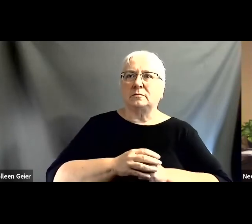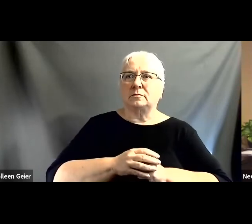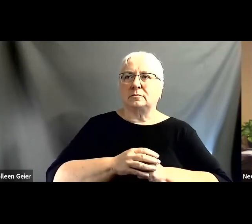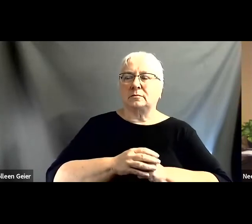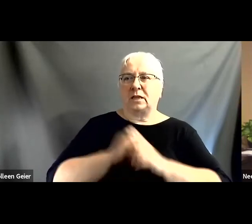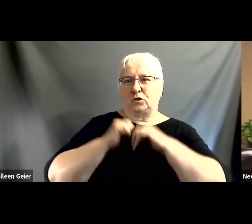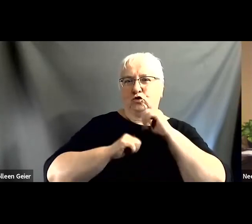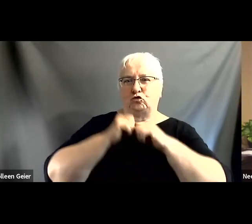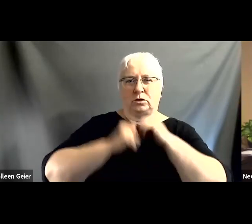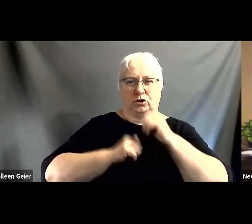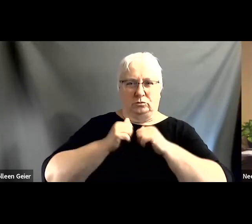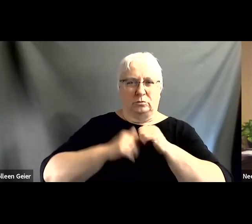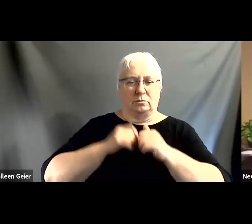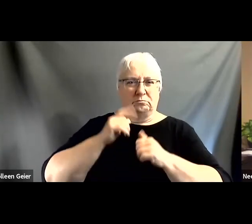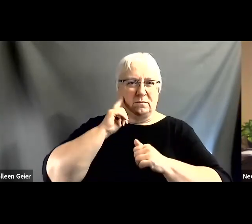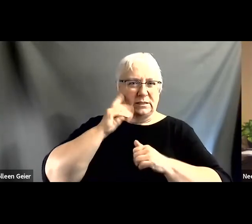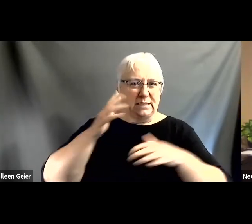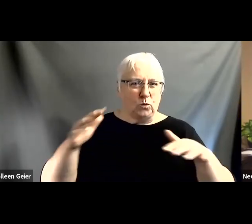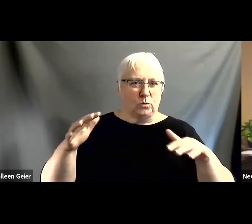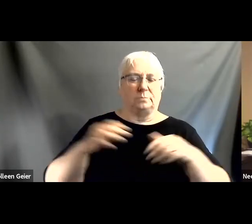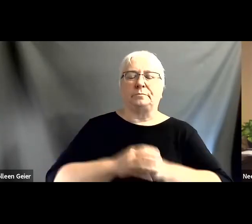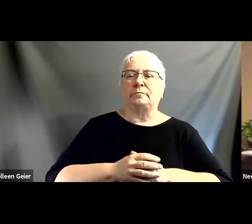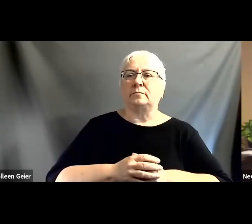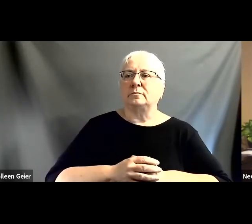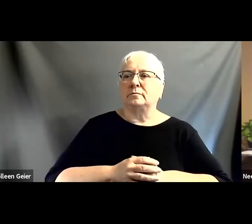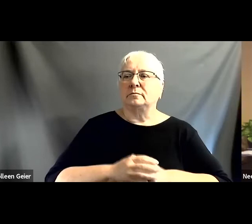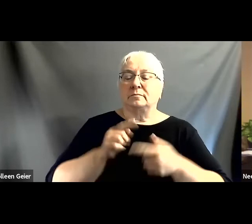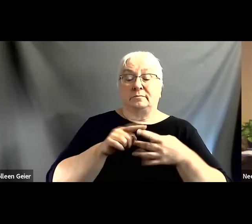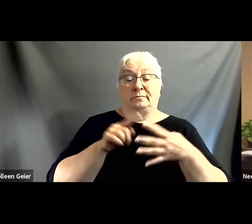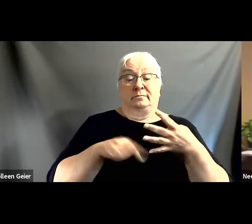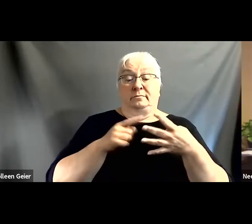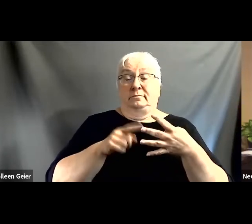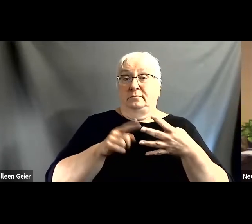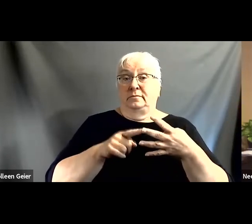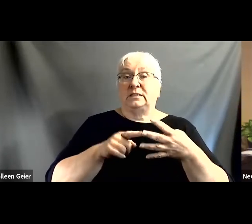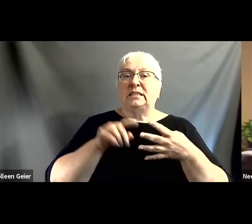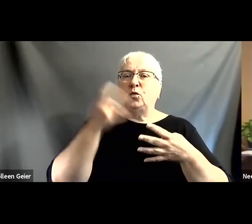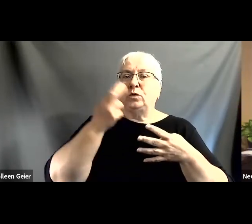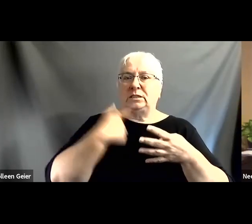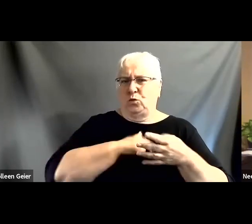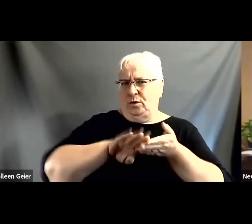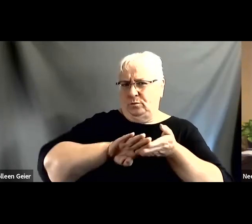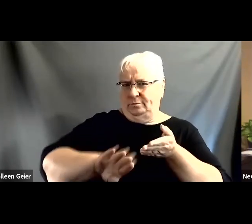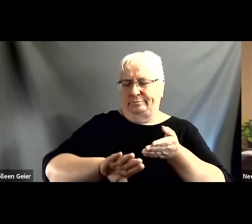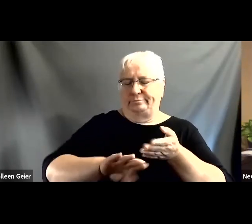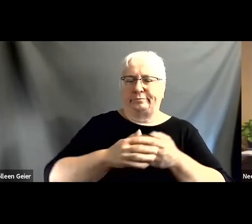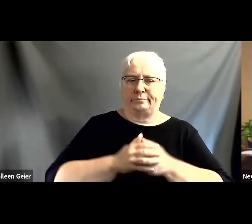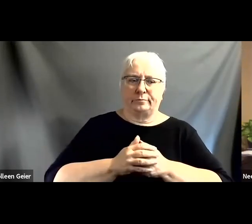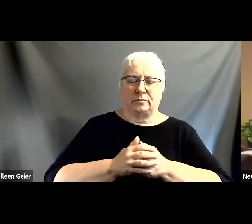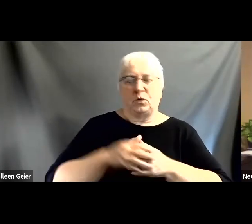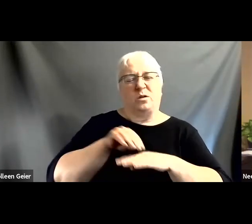structures of sound. Then we come to the second reason for marginalization, or rather the second effect